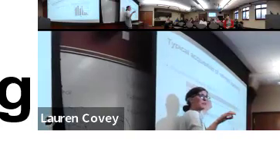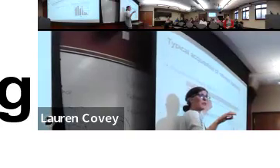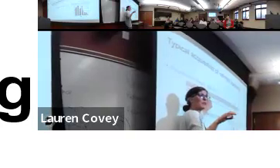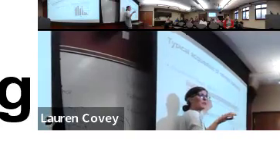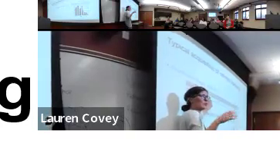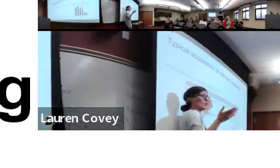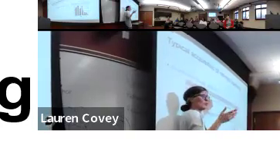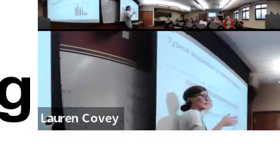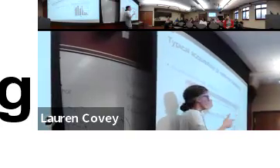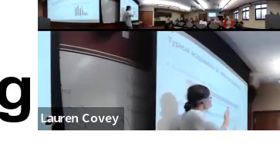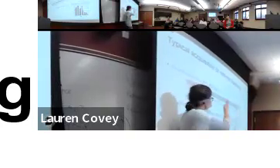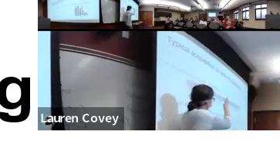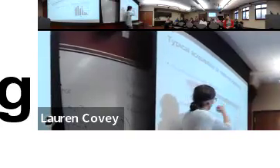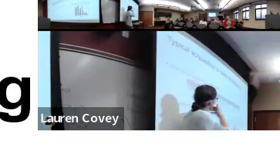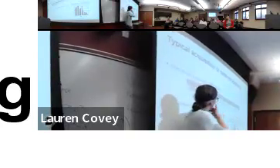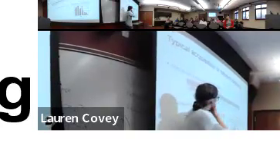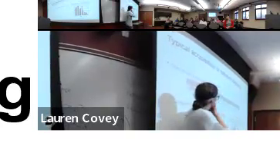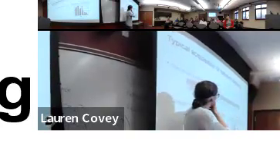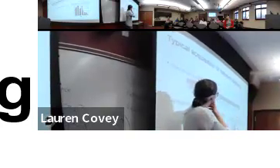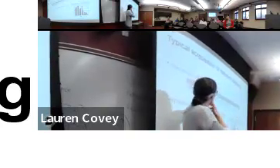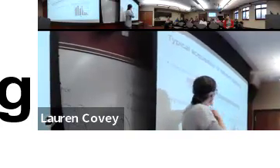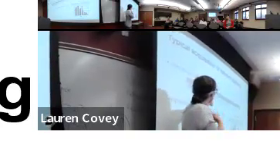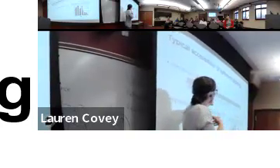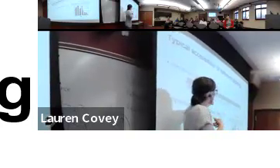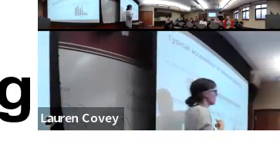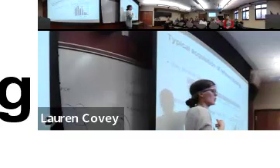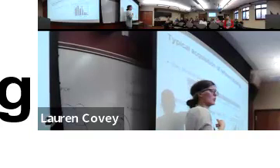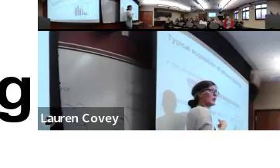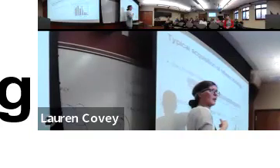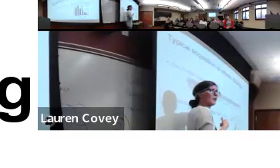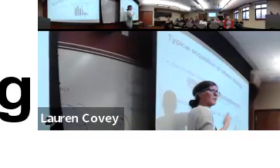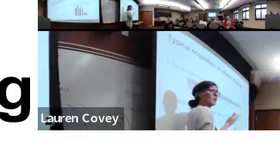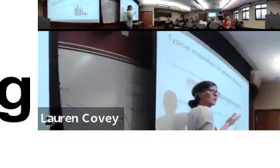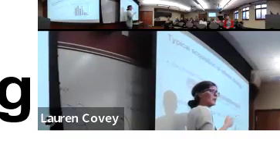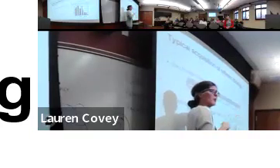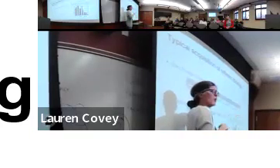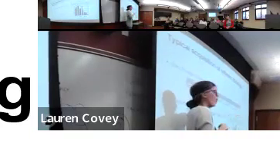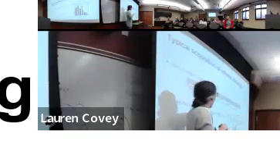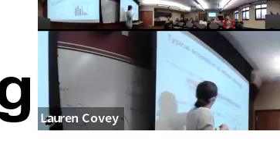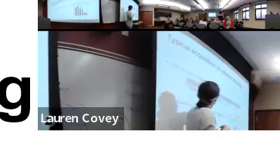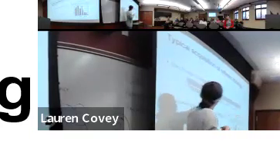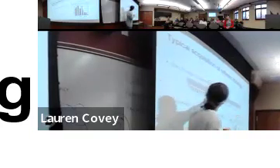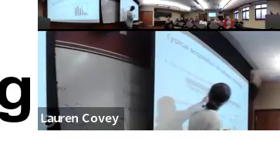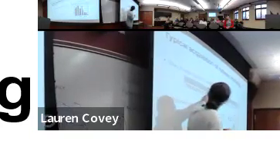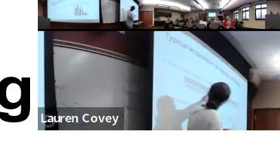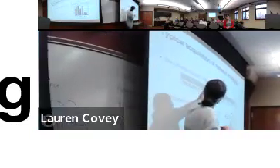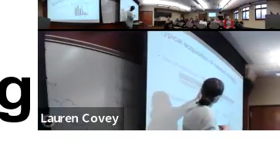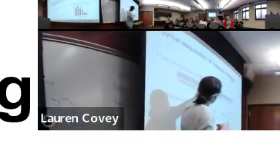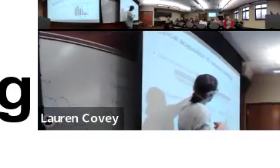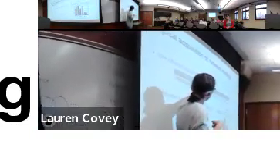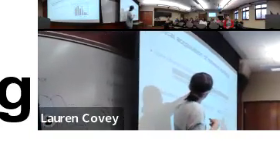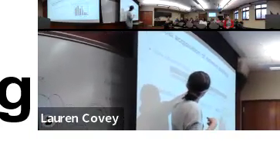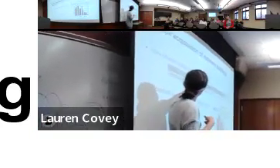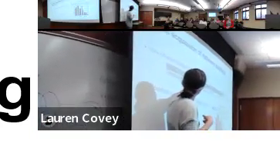5.5 episodes. So if the adults mention all of the episodes, then the children are mentioning, you know,